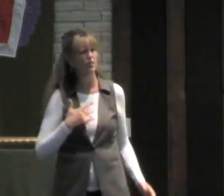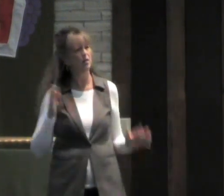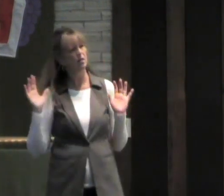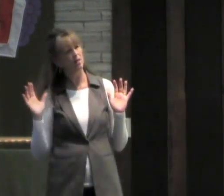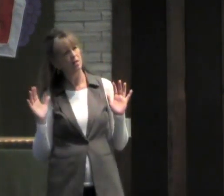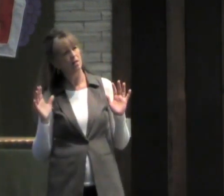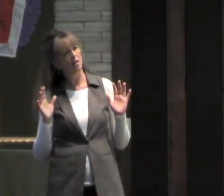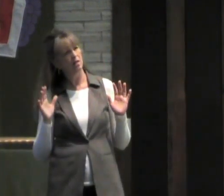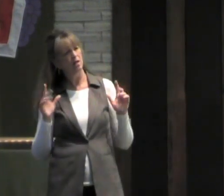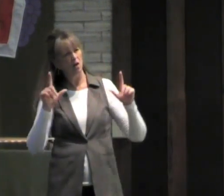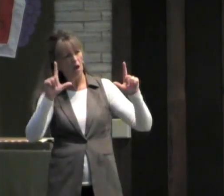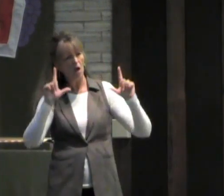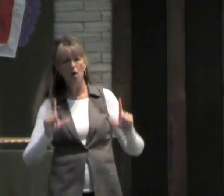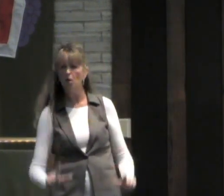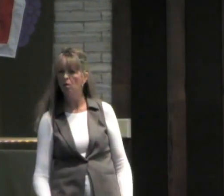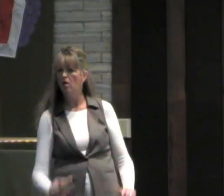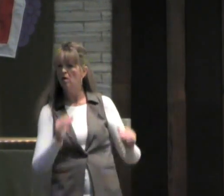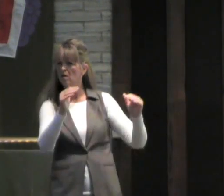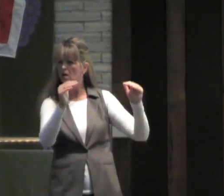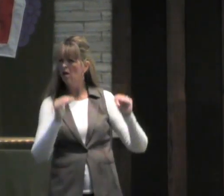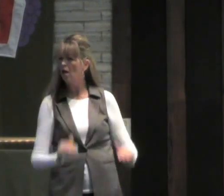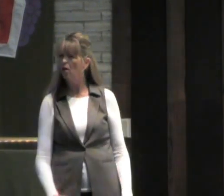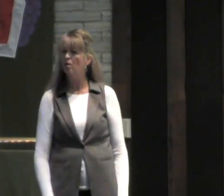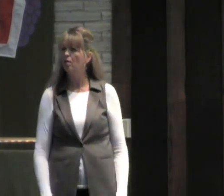comments make us feel lower.